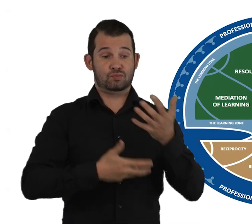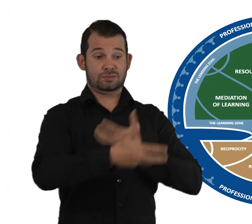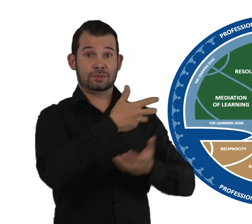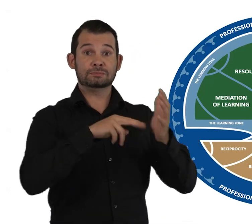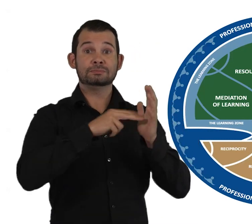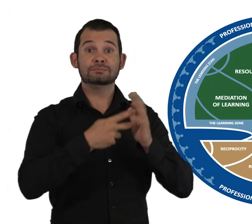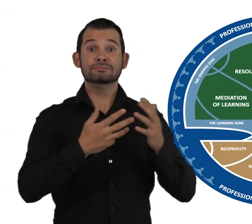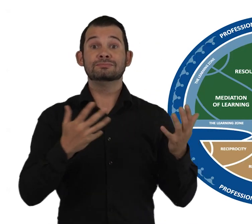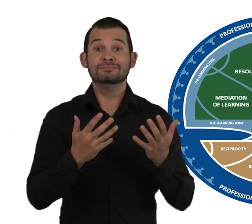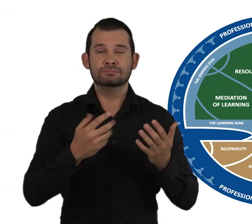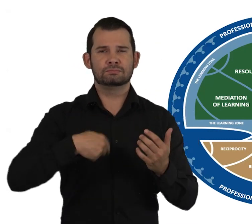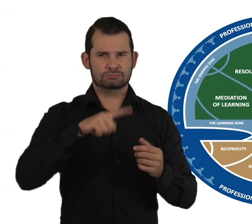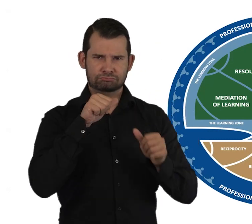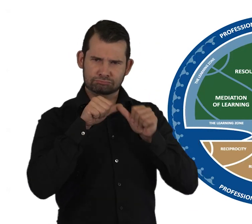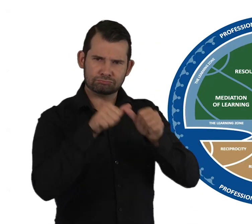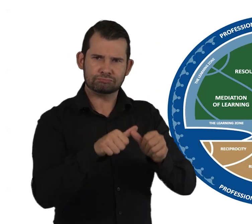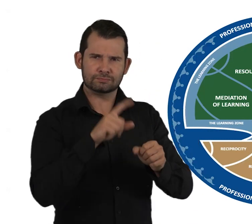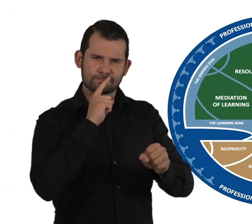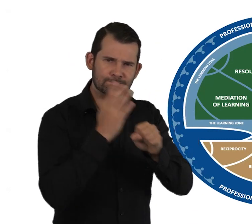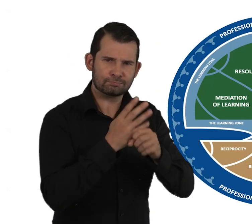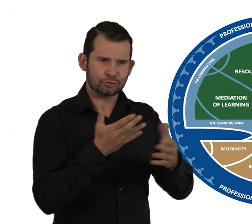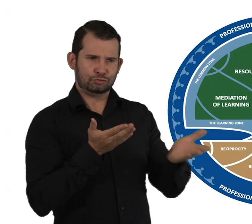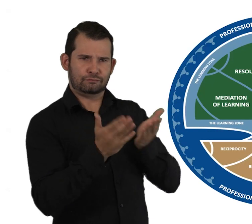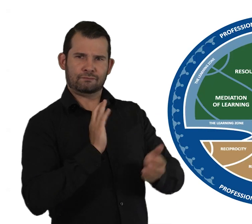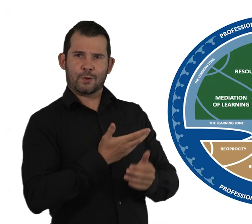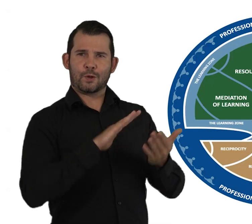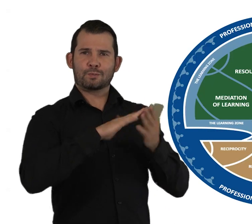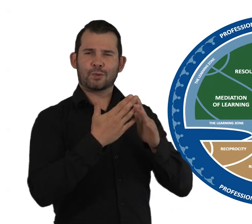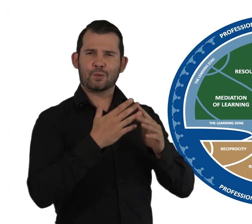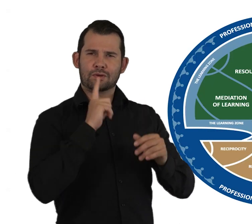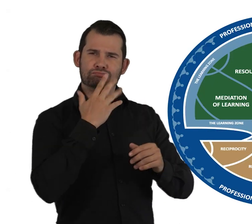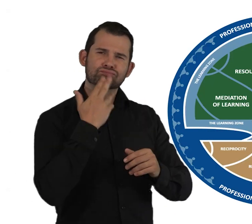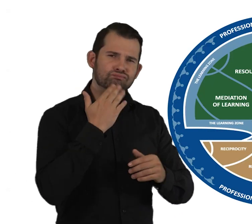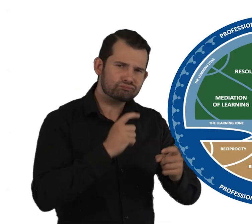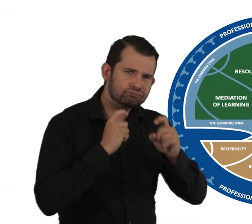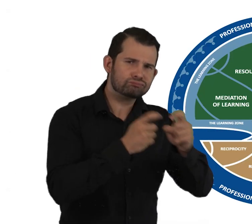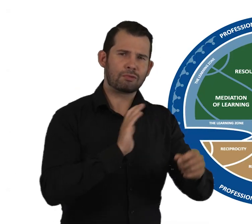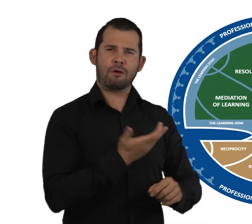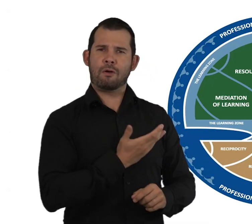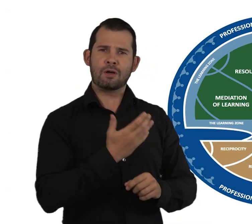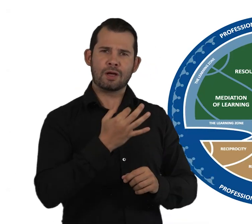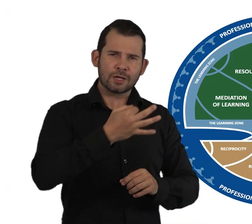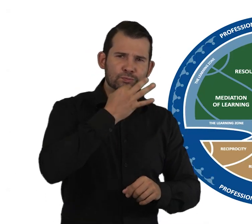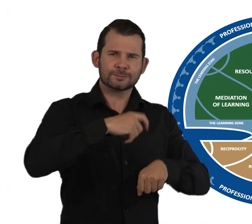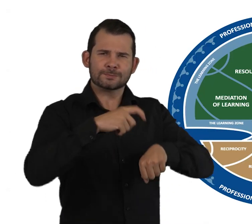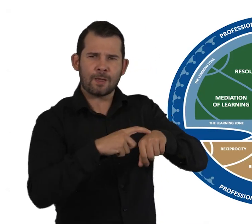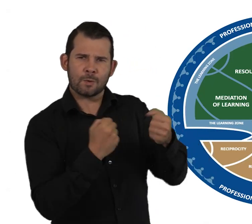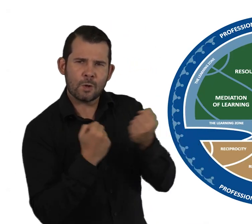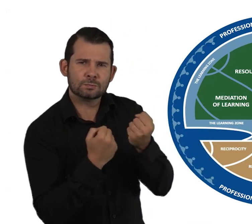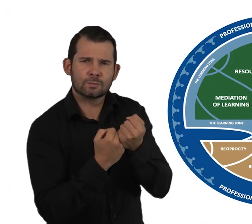Reciprocity means we are determined to serve our communities generously with our expertise, time, and support.